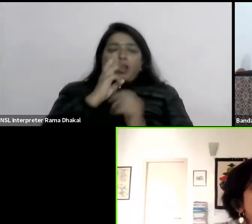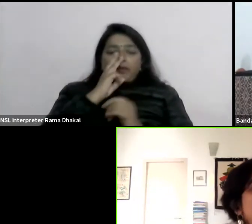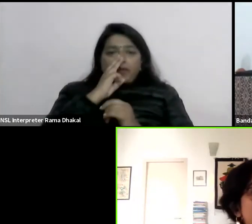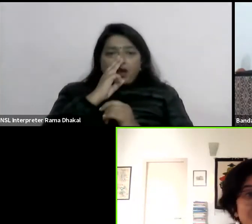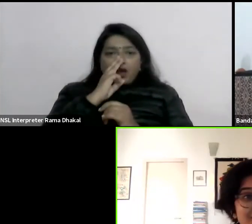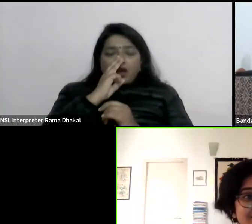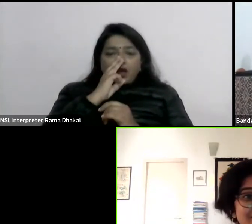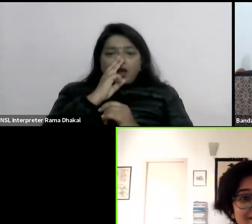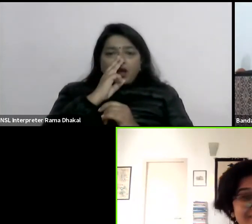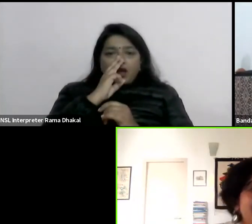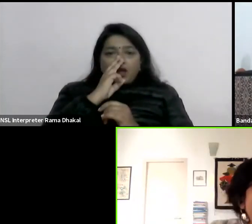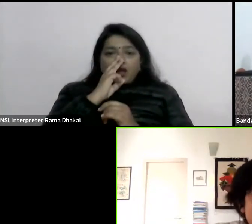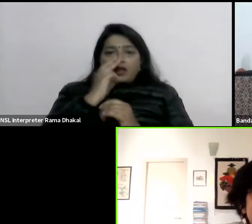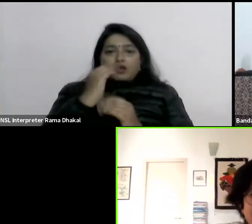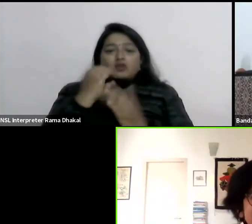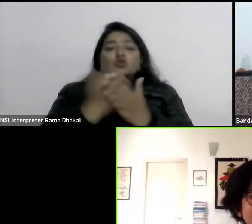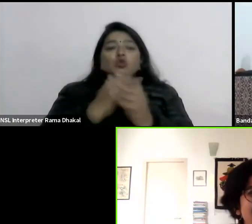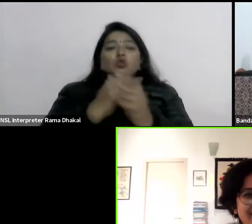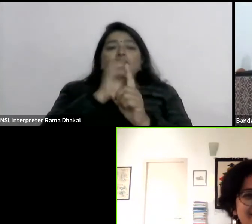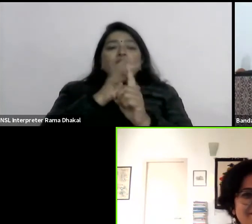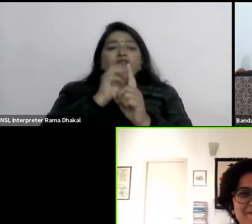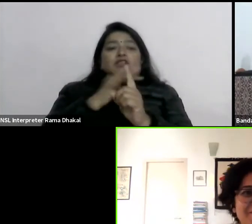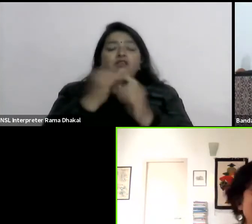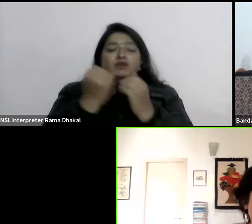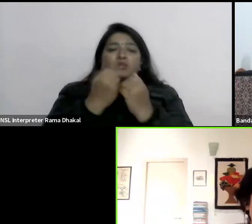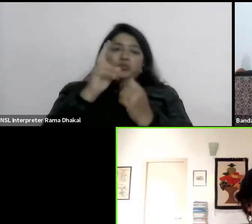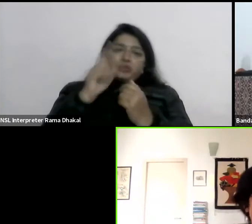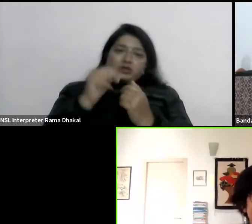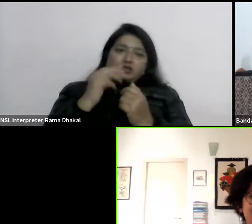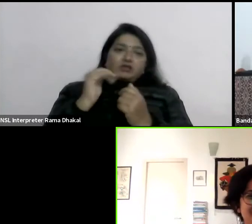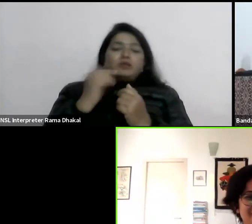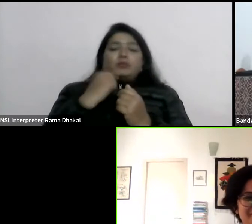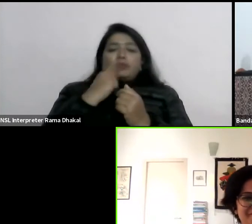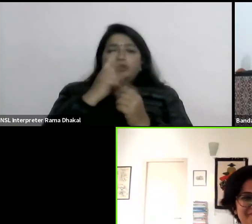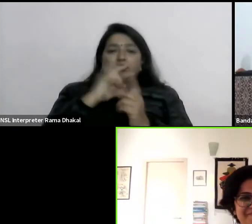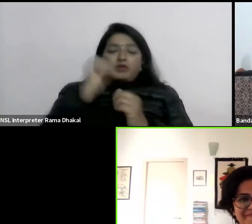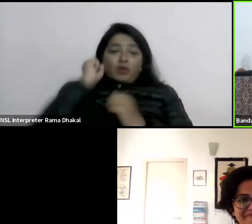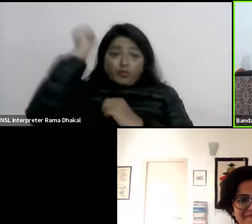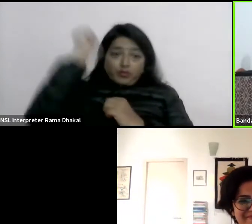how should the movements think of this is also from, yeah.